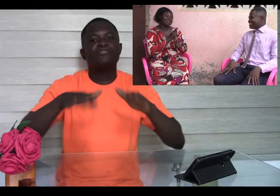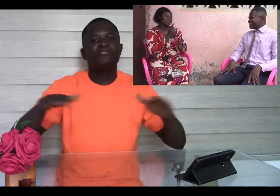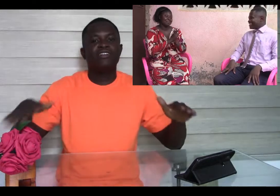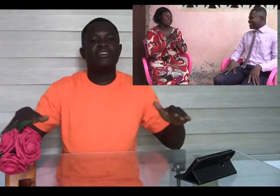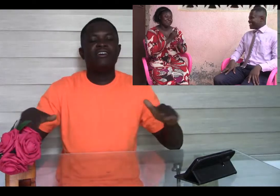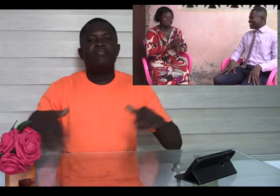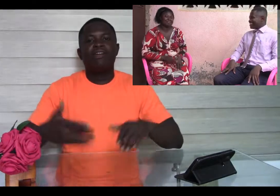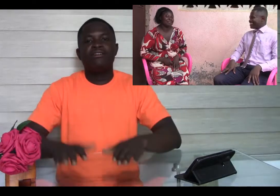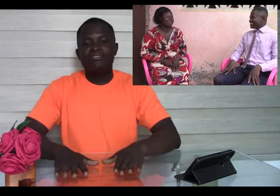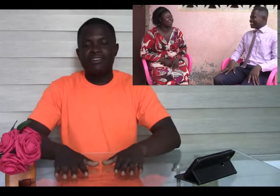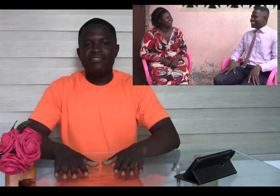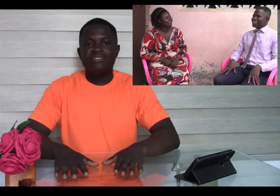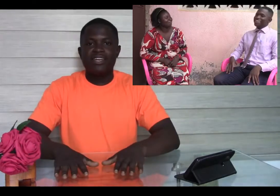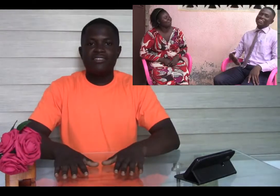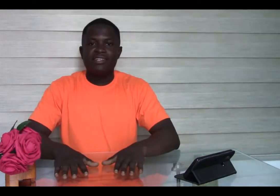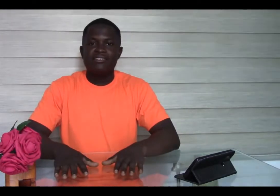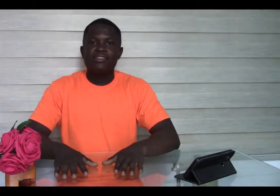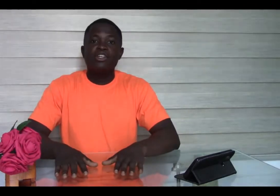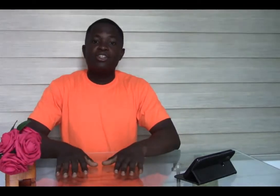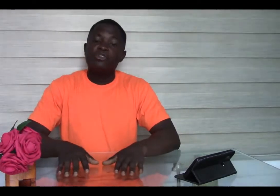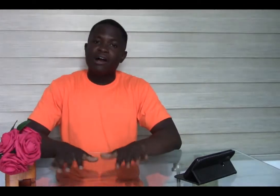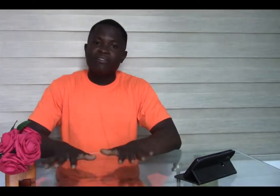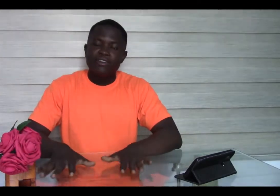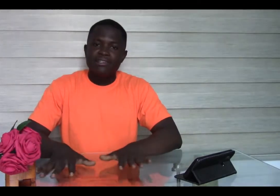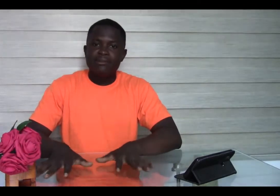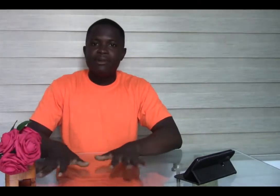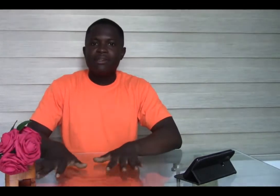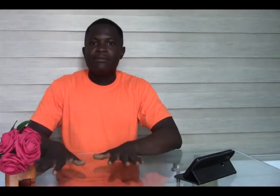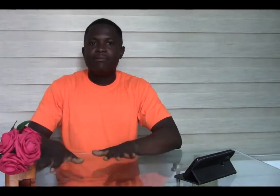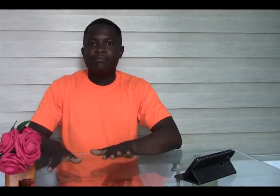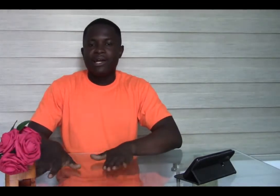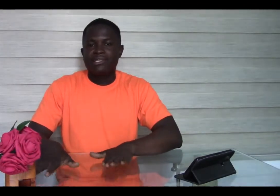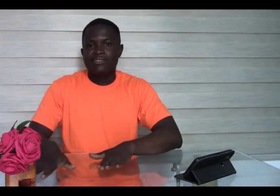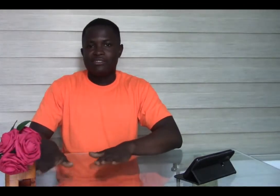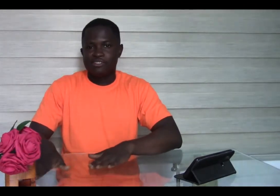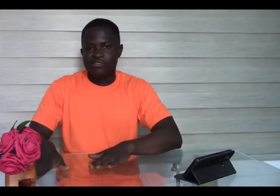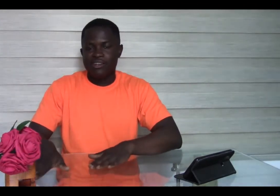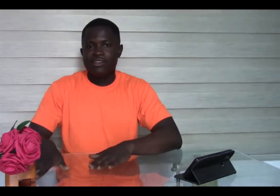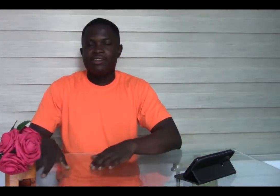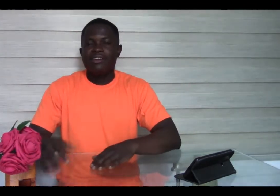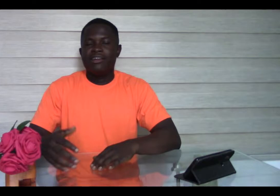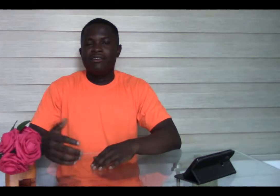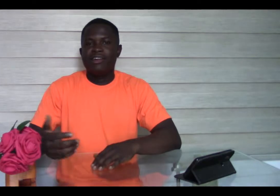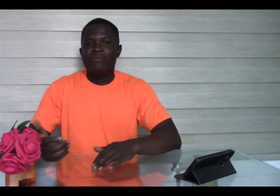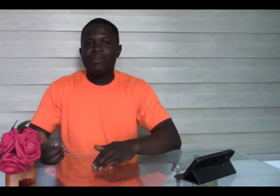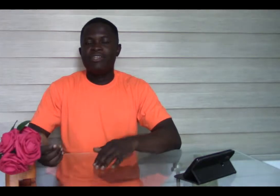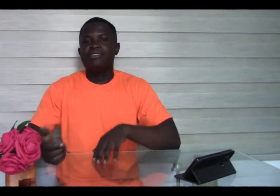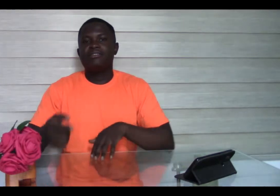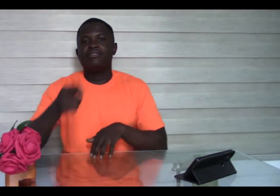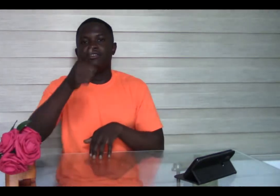children. What I was trying to say is that you are afraid somebody might kill your children. You